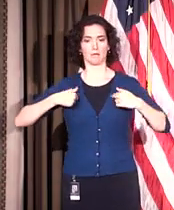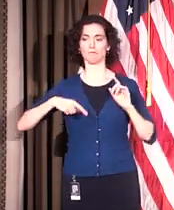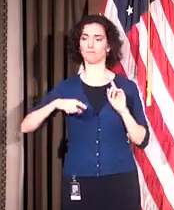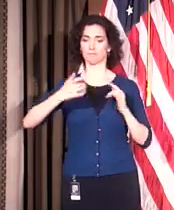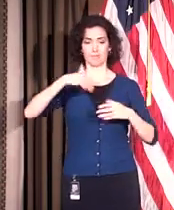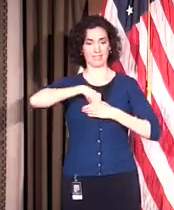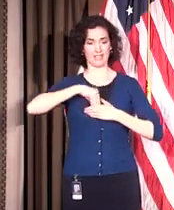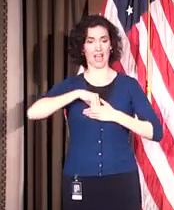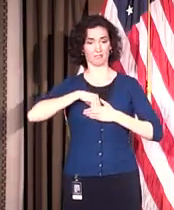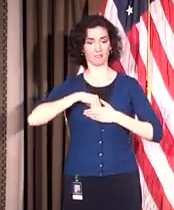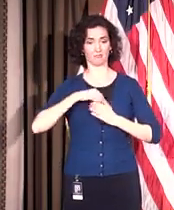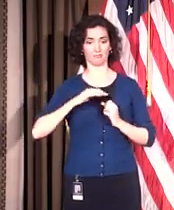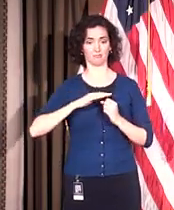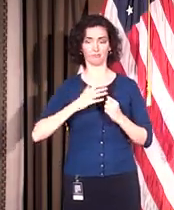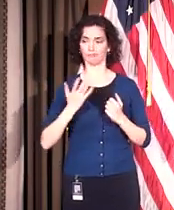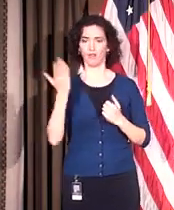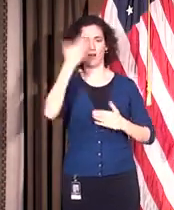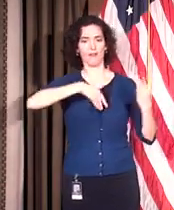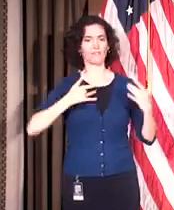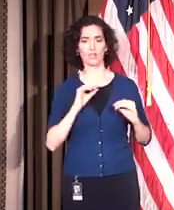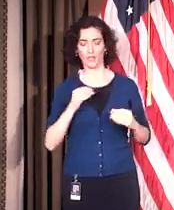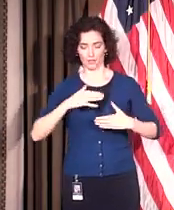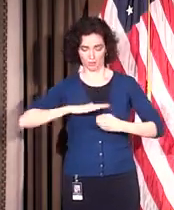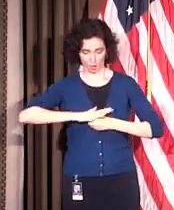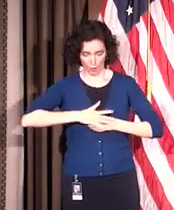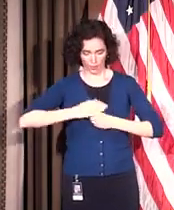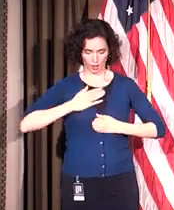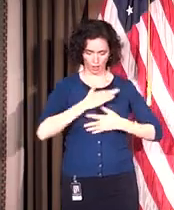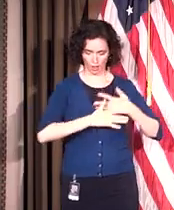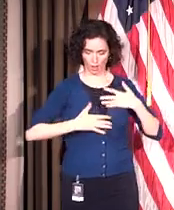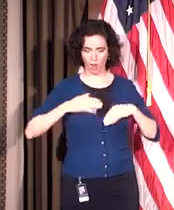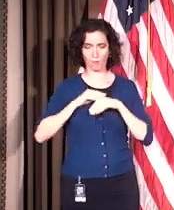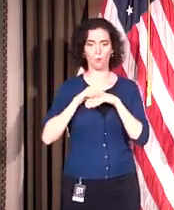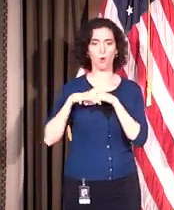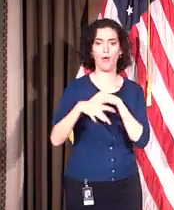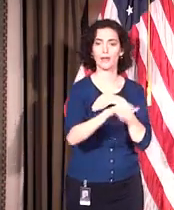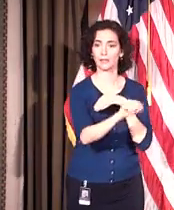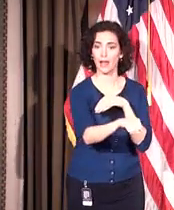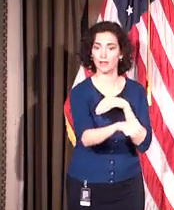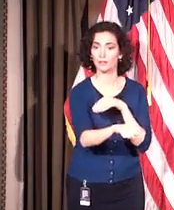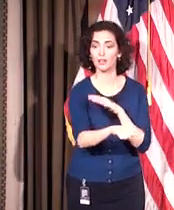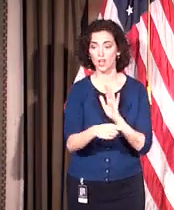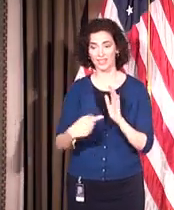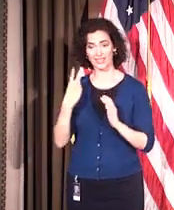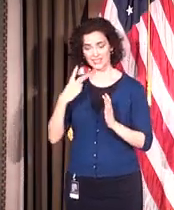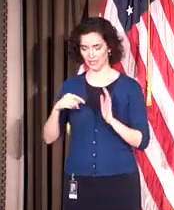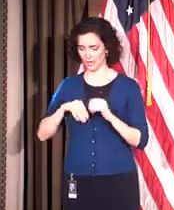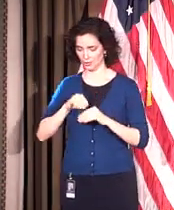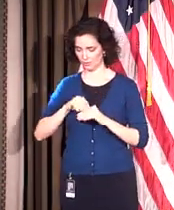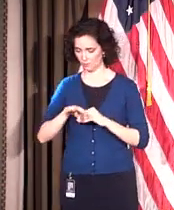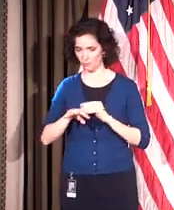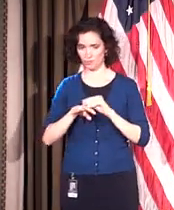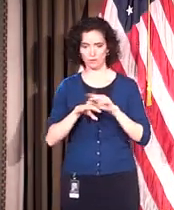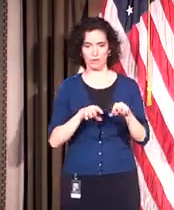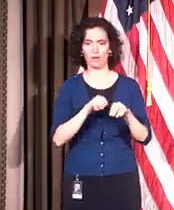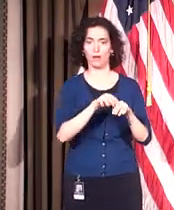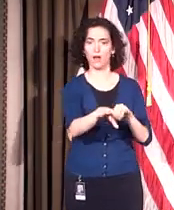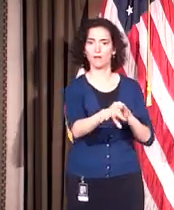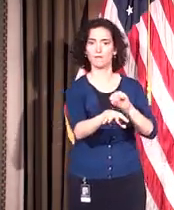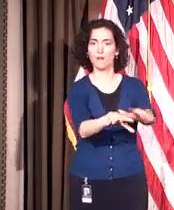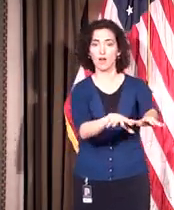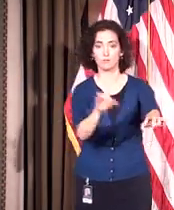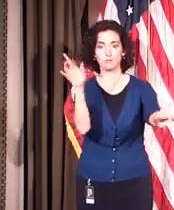idea because of the asymptomatic infection. And as I illustrated, it can snowball quite dramatically. So please be